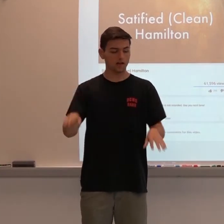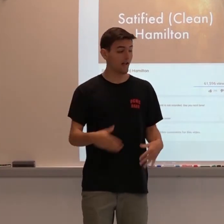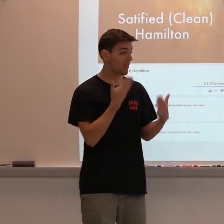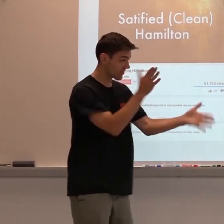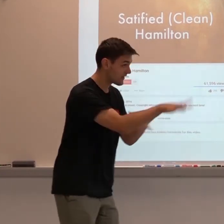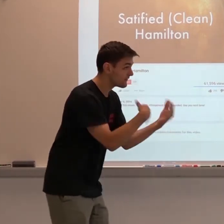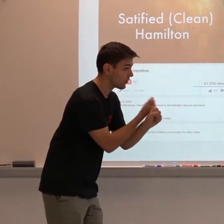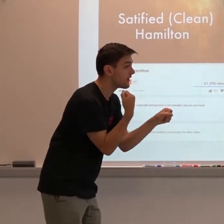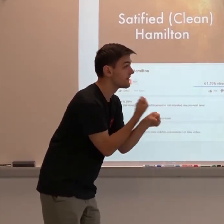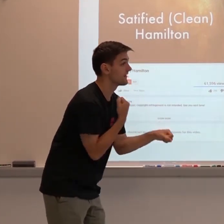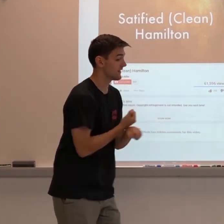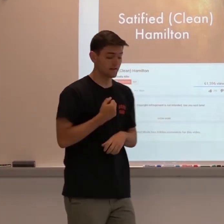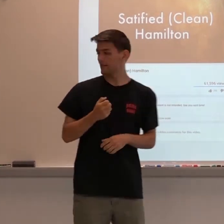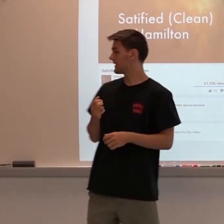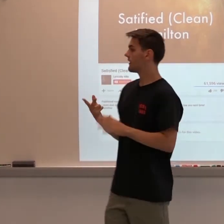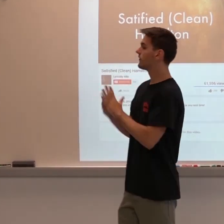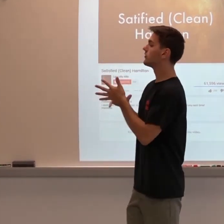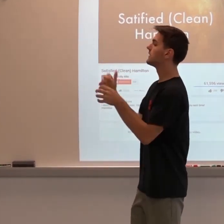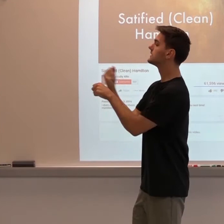satisfied. Thank you for all your service. If it takes